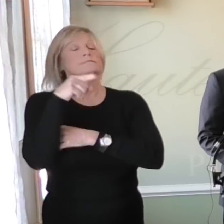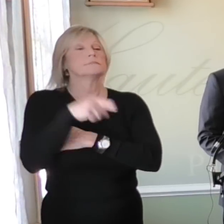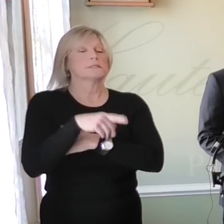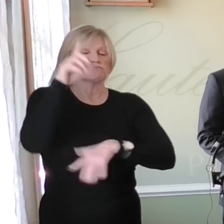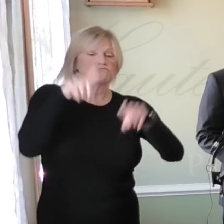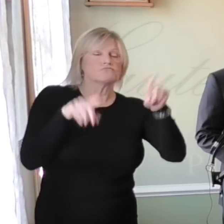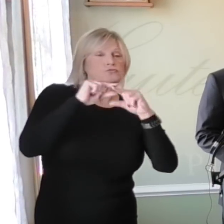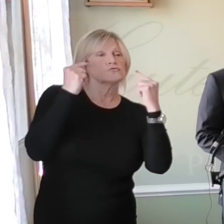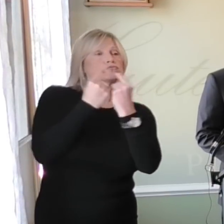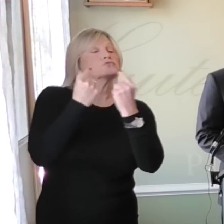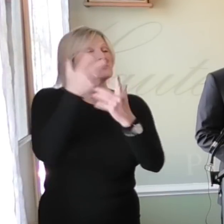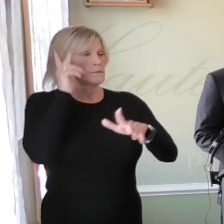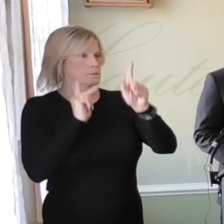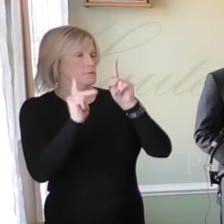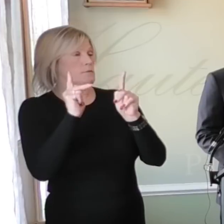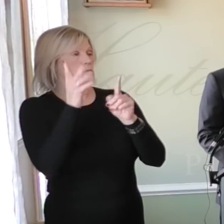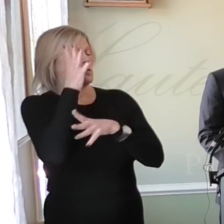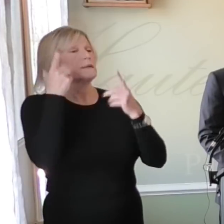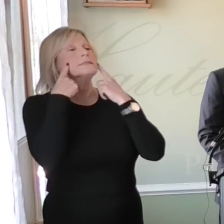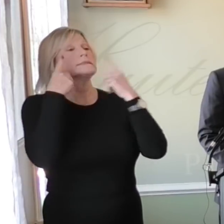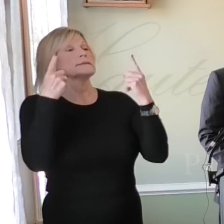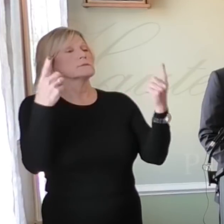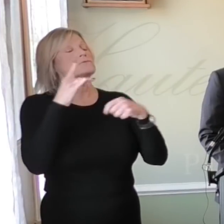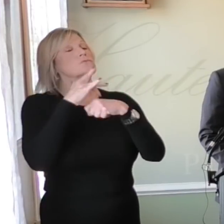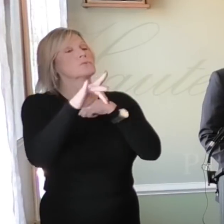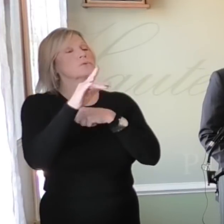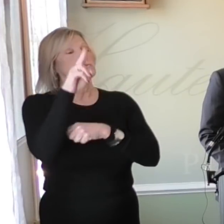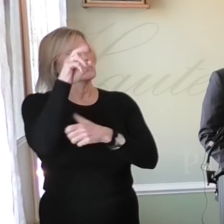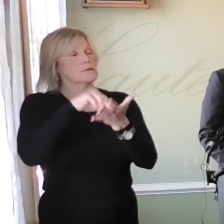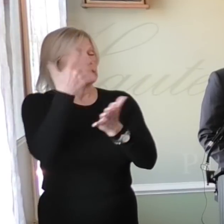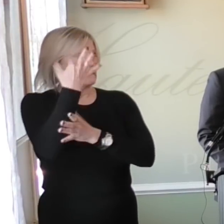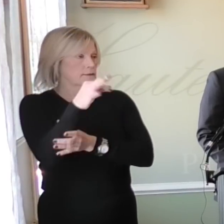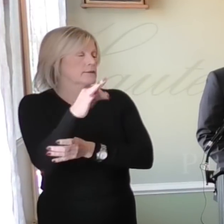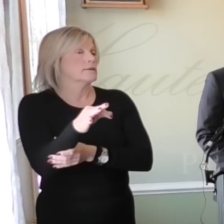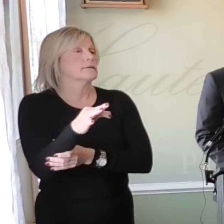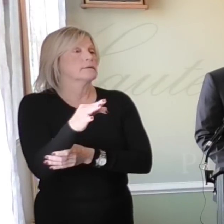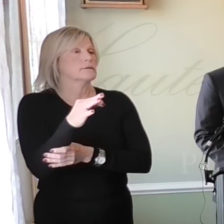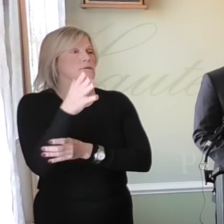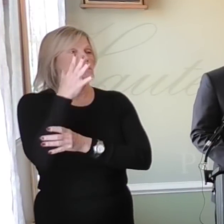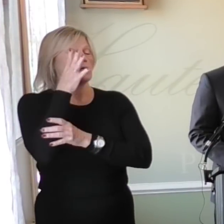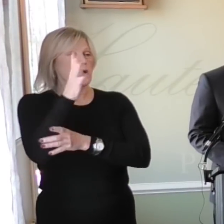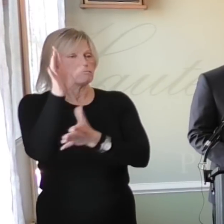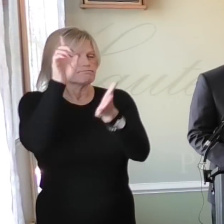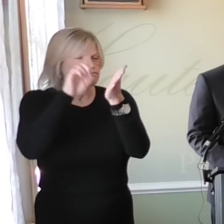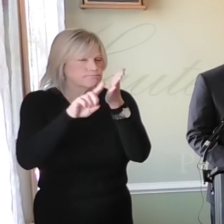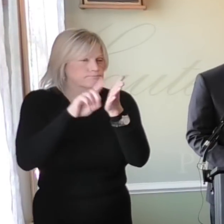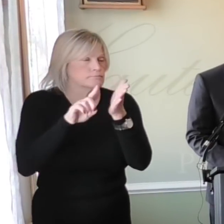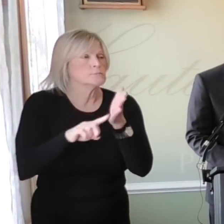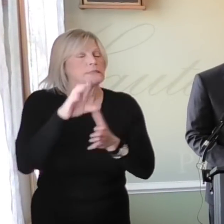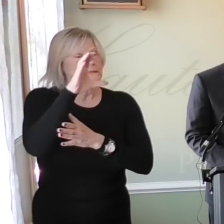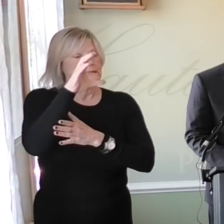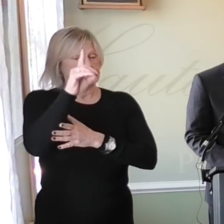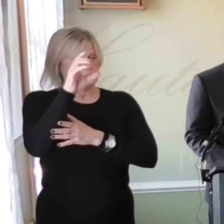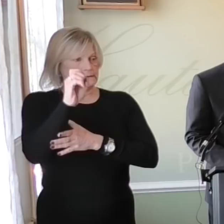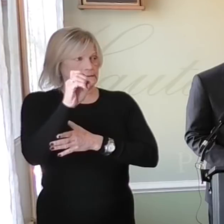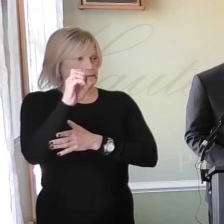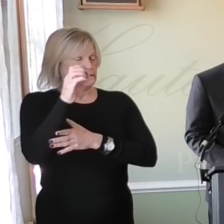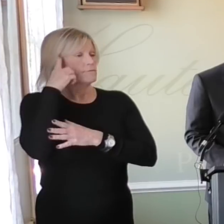diverse group of stakeholders, to be announced in early 2019, will examine what a CDC for Ellicott